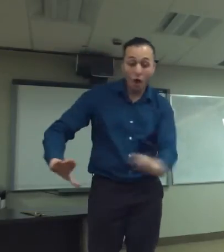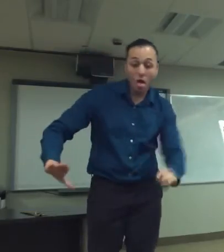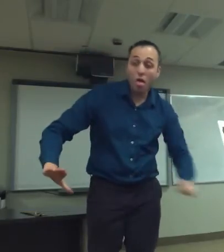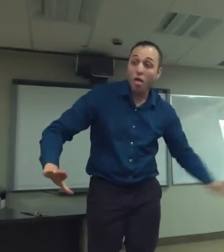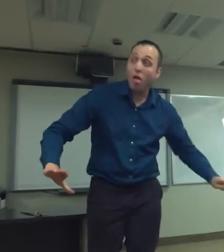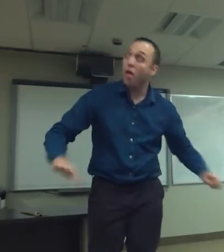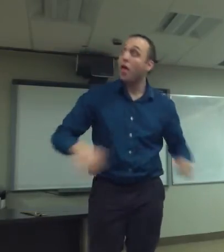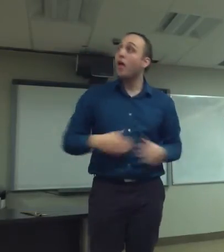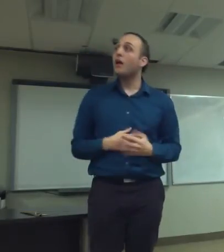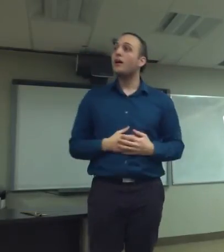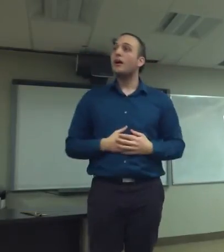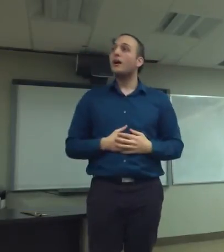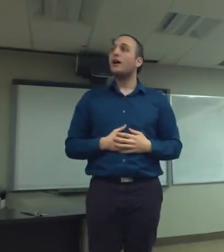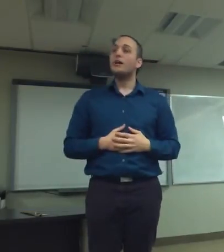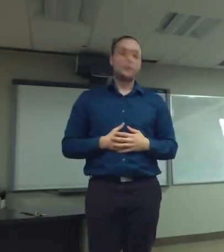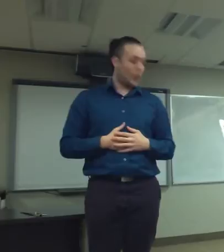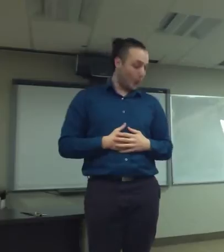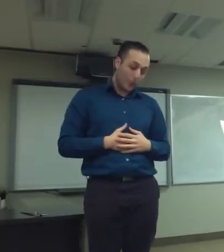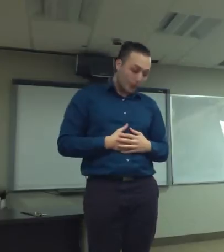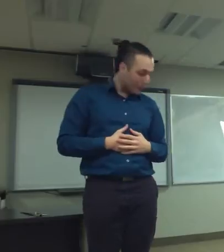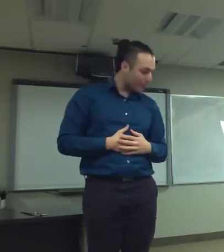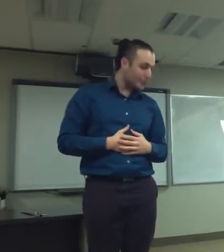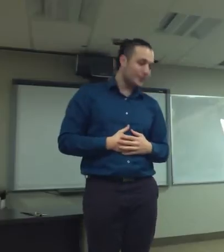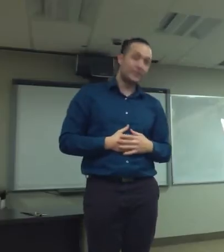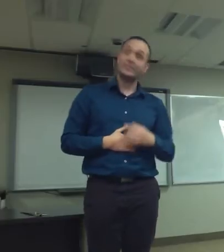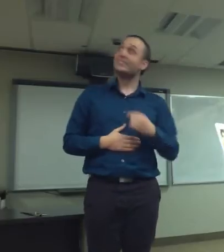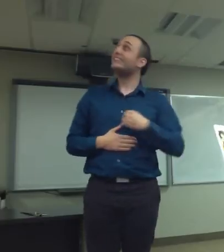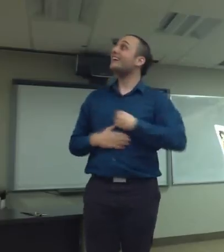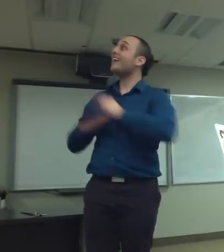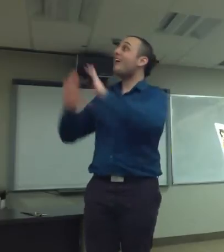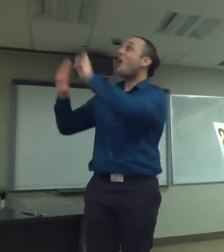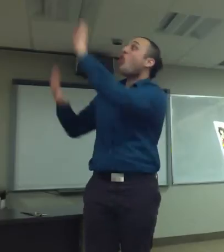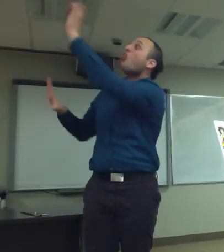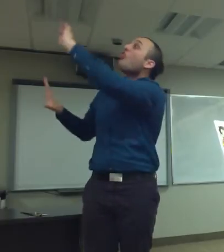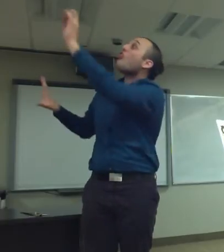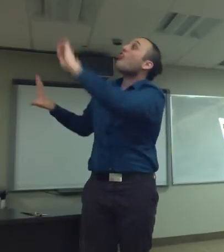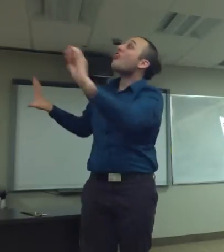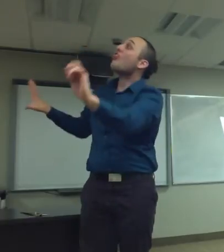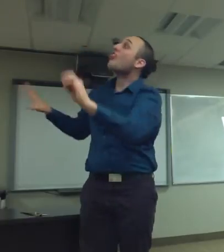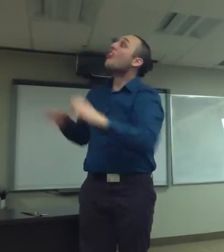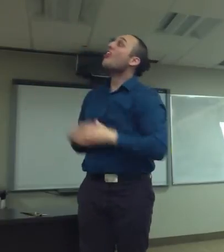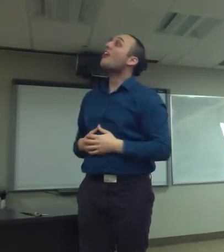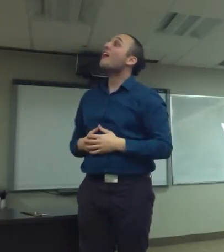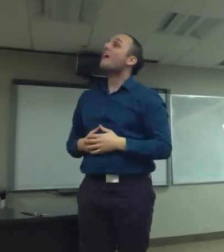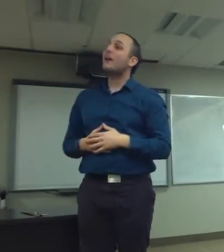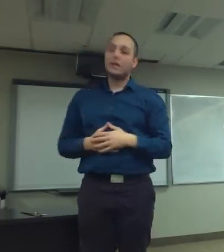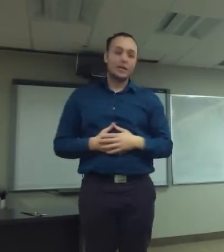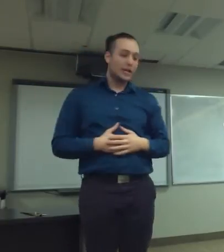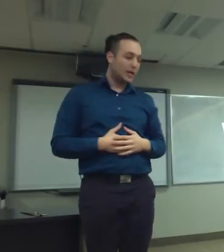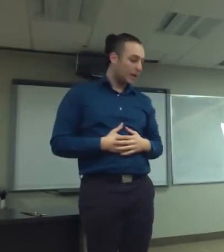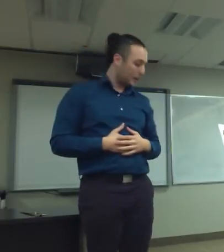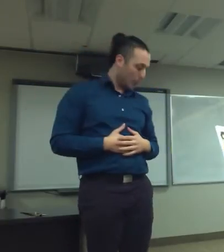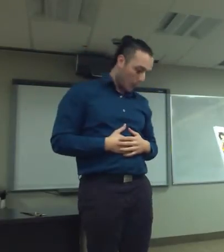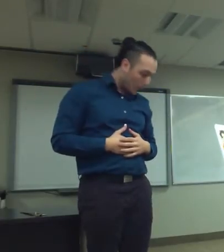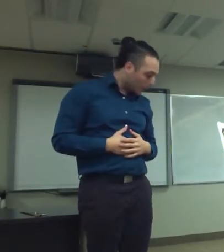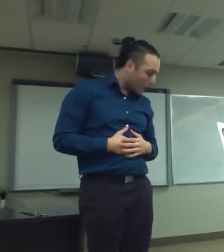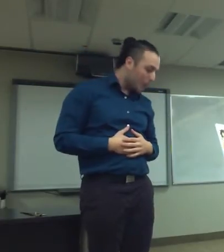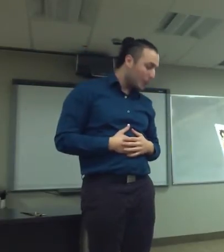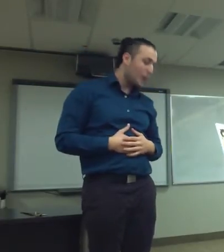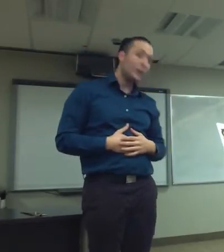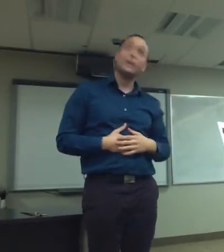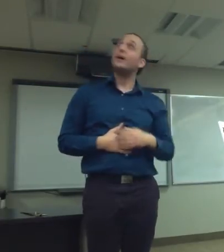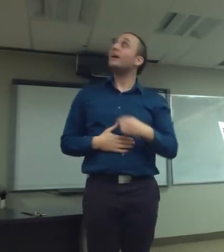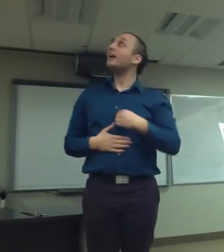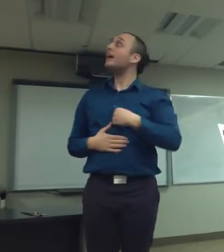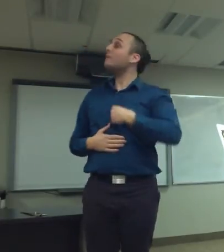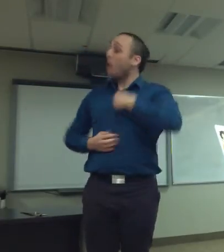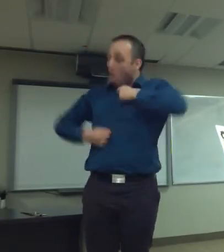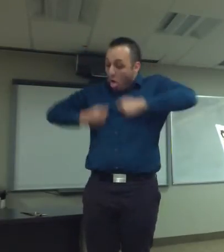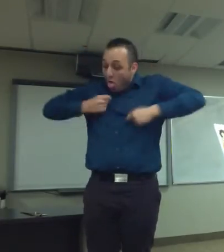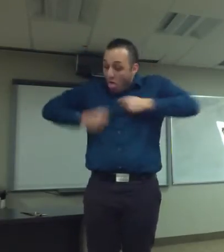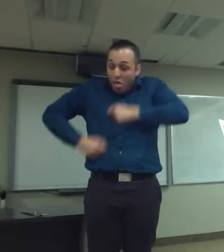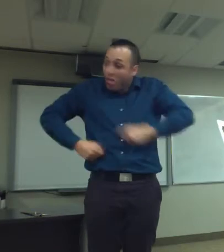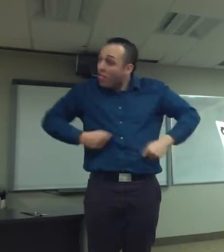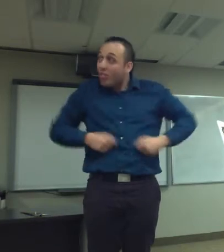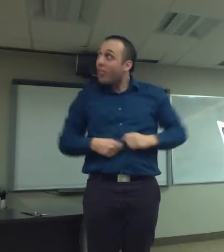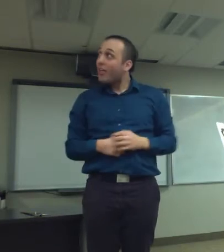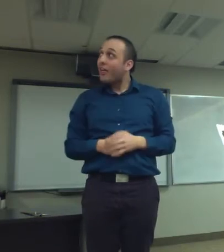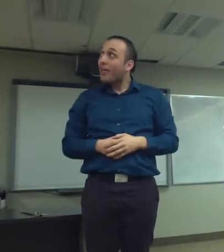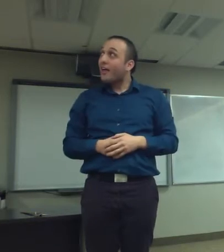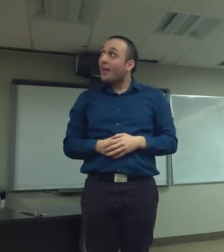mother. "Did I draw on the walls?" "No," said her mother. "Did I draw on